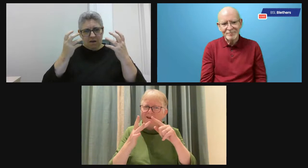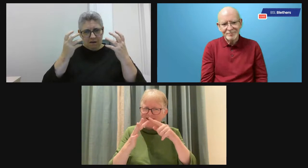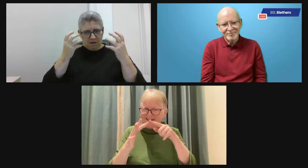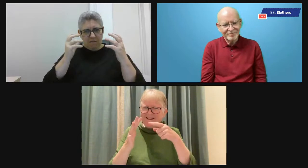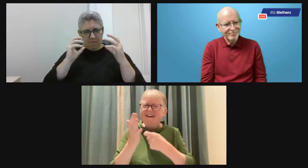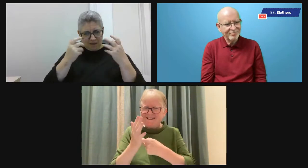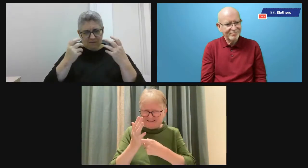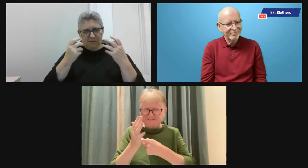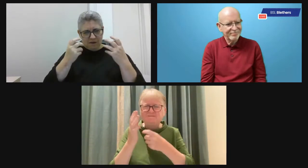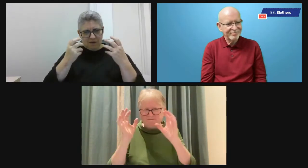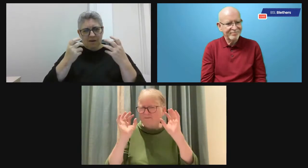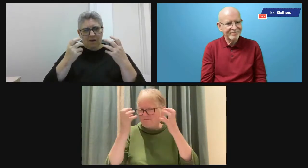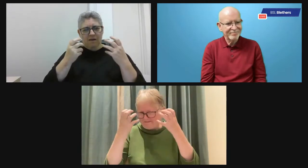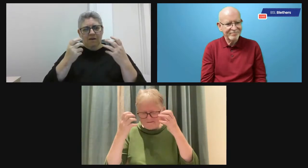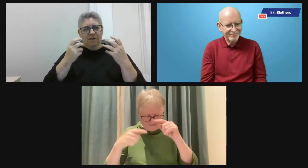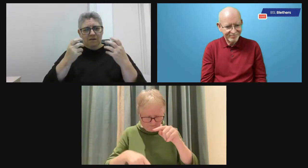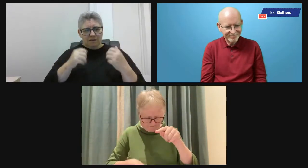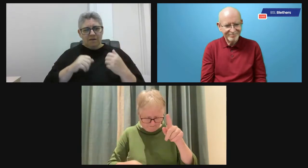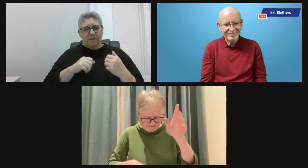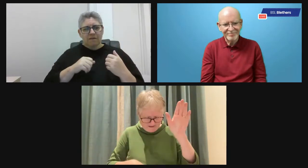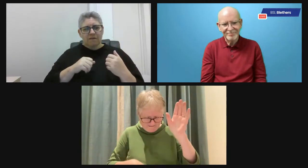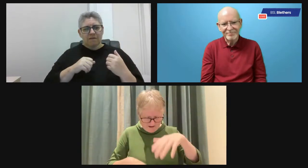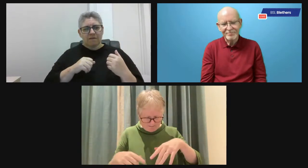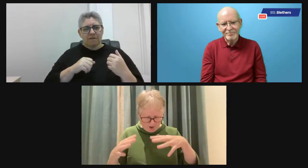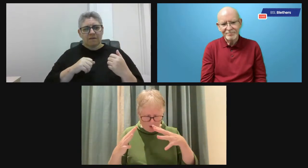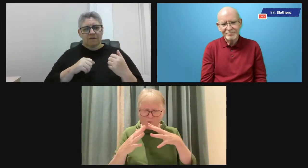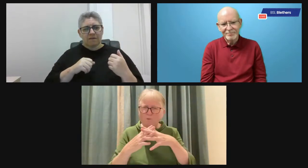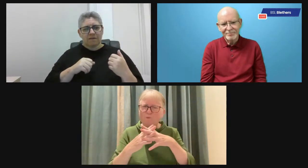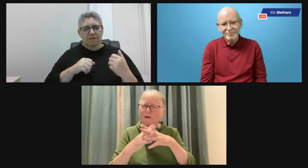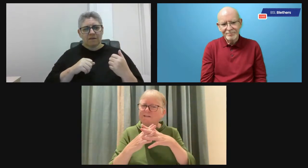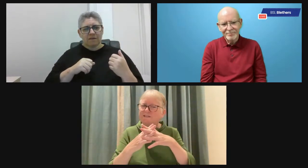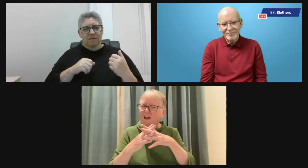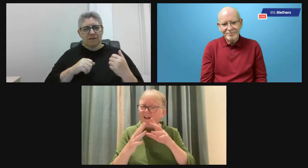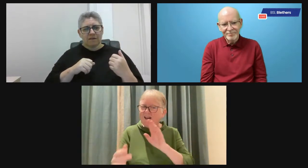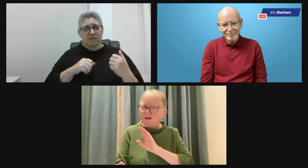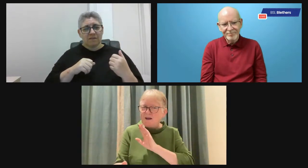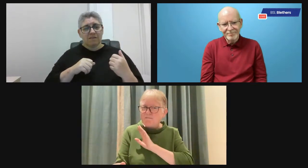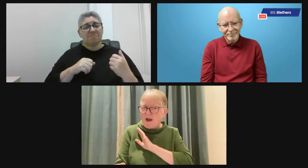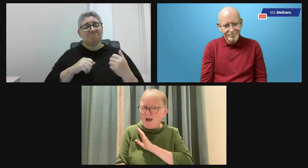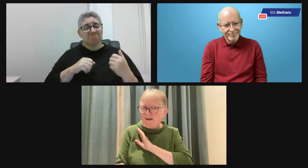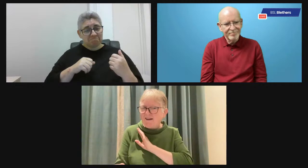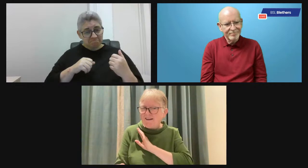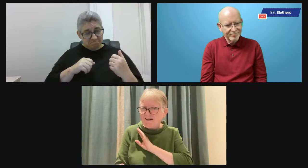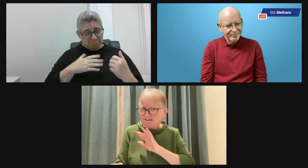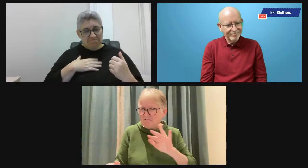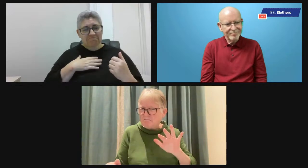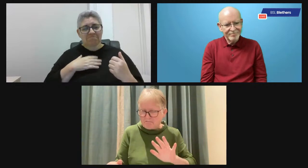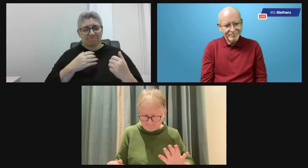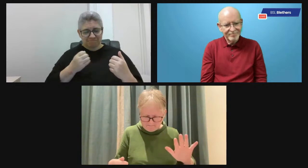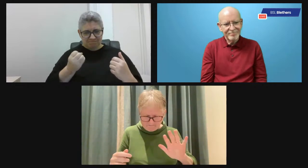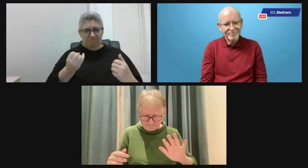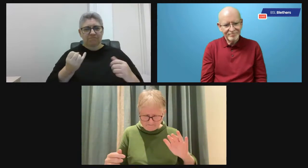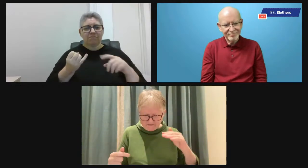Napier. Yeah, absolutely. Melinda, of course, in